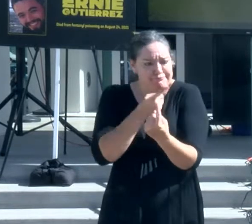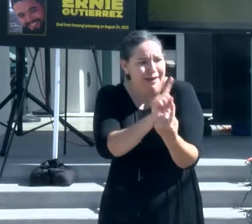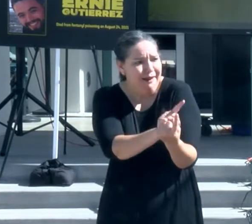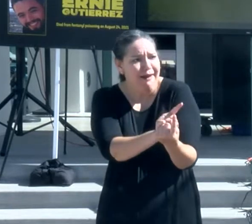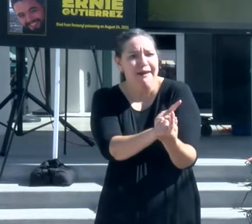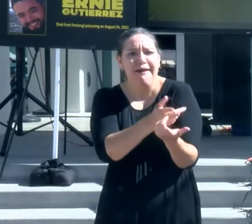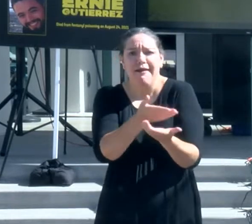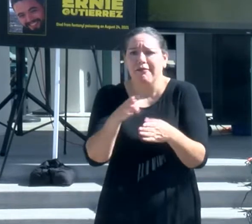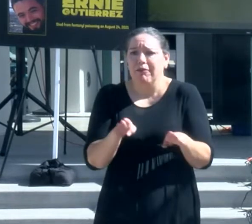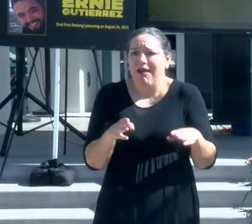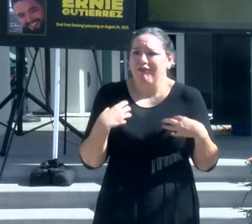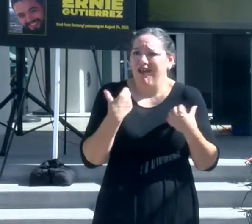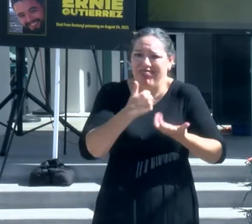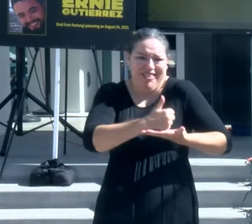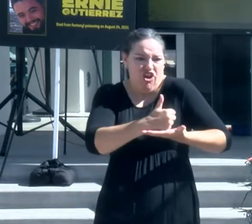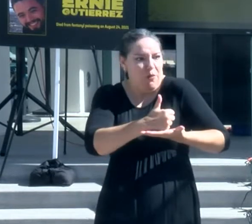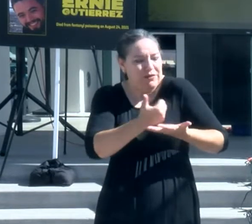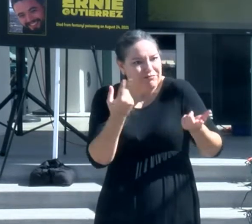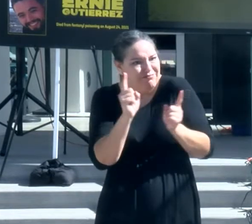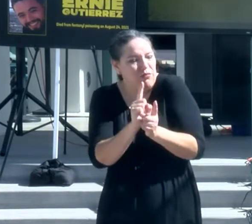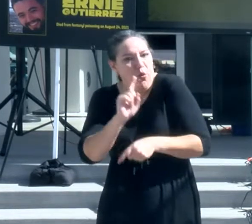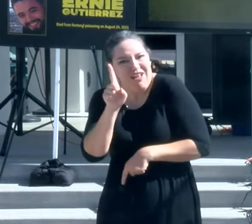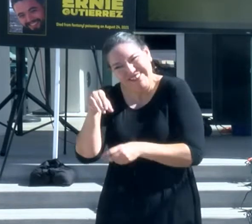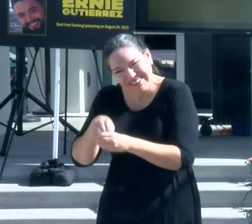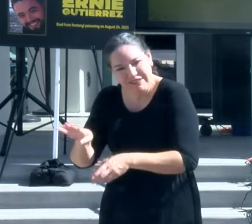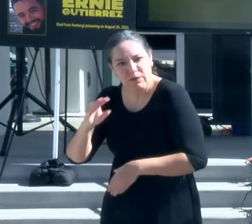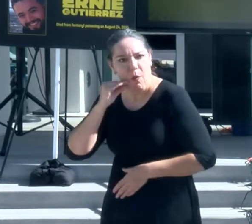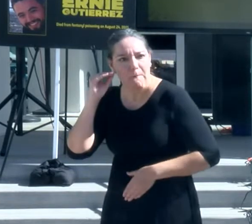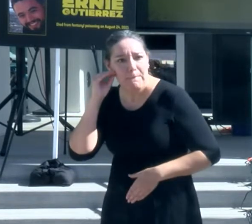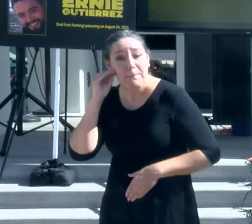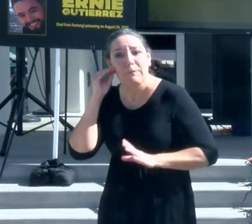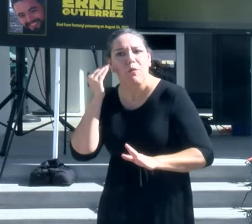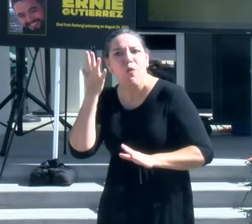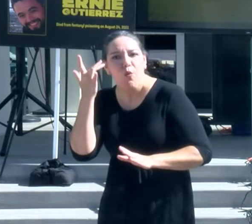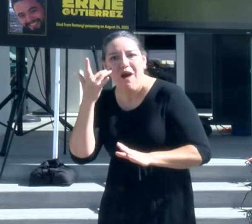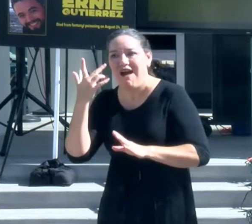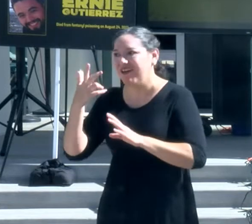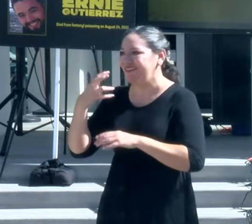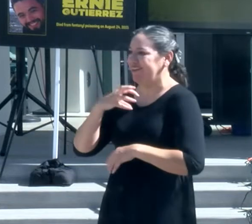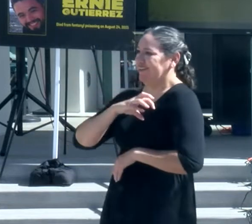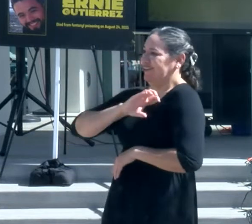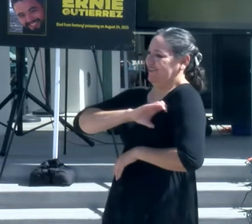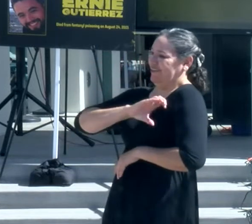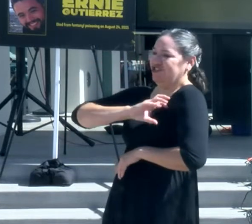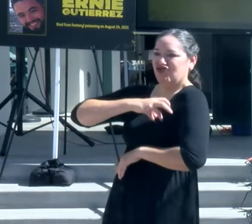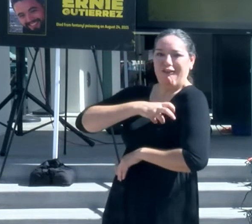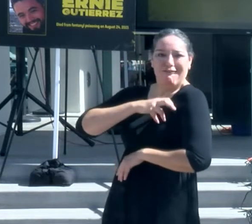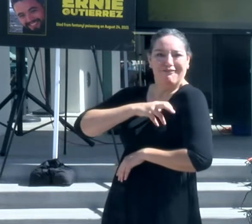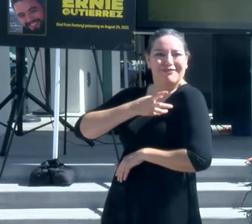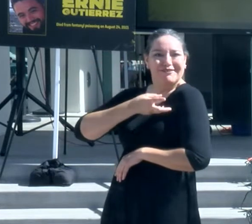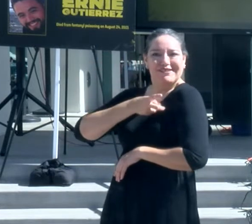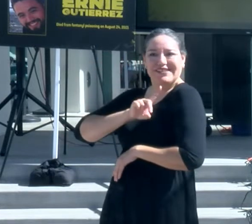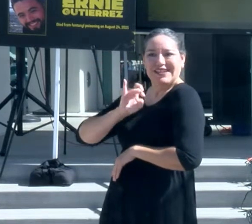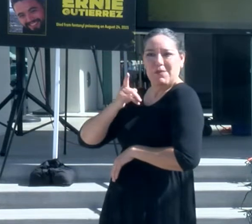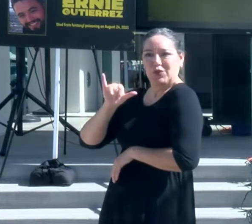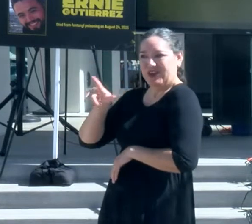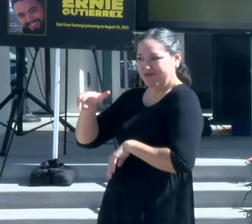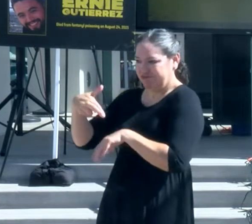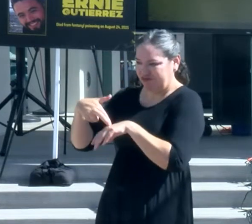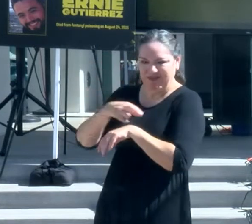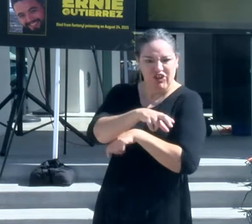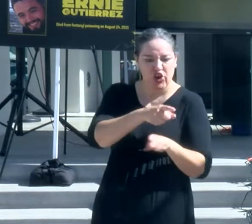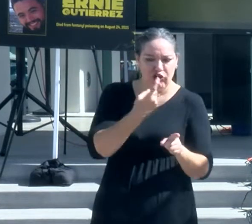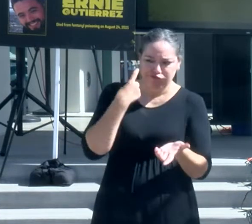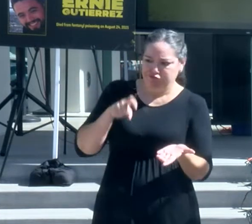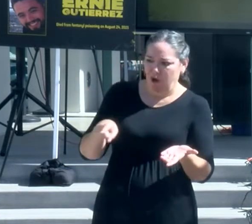health therapists right in his home, following a referral from a sheriff's deputy who recognized that